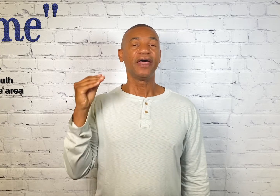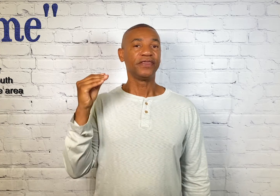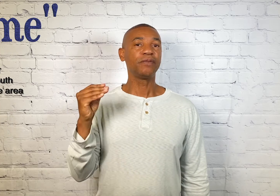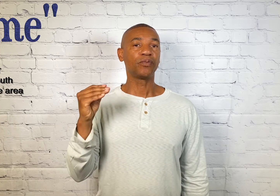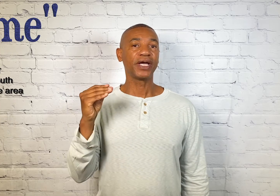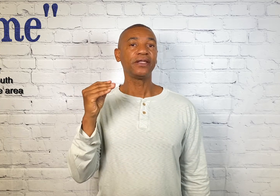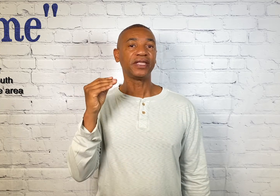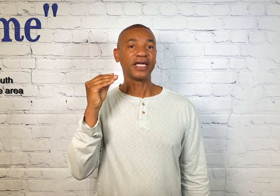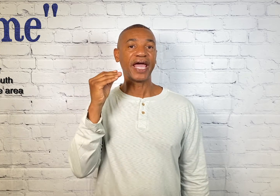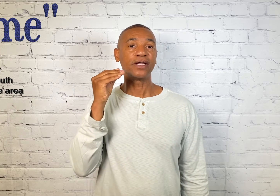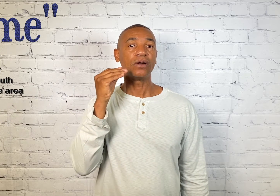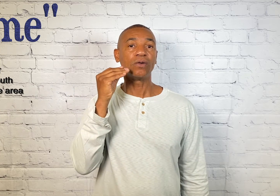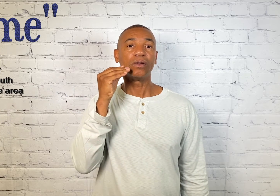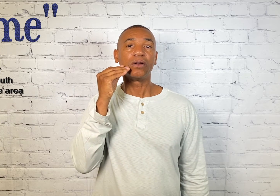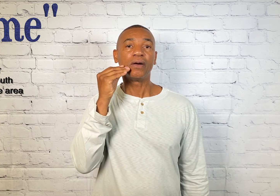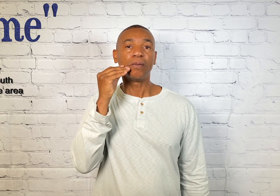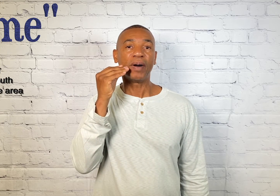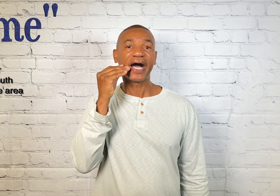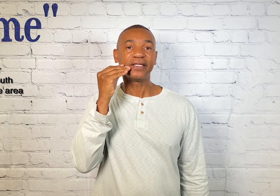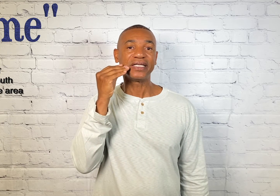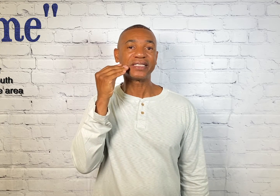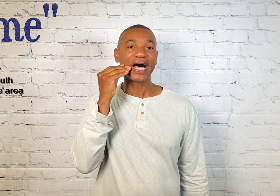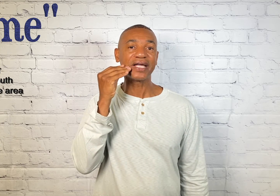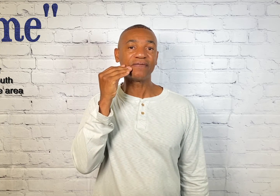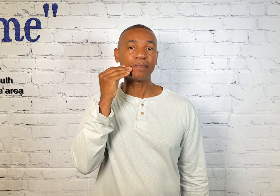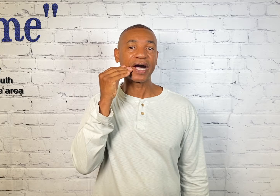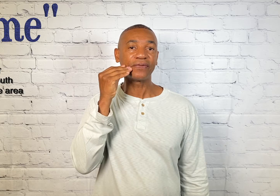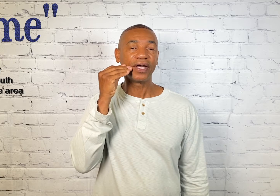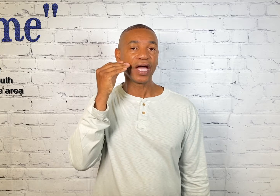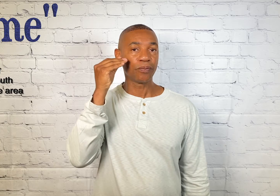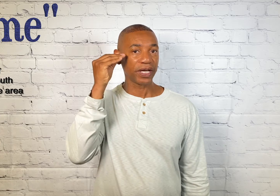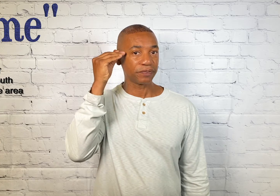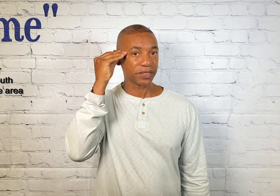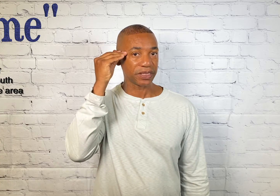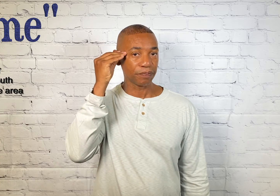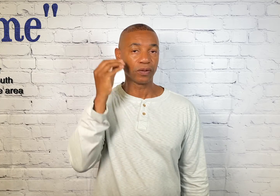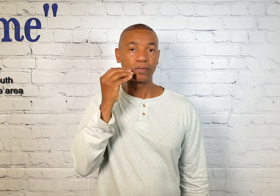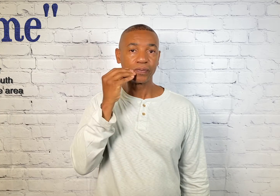then bring the hand by the side of the mouth and bring it up to the temple.